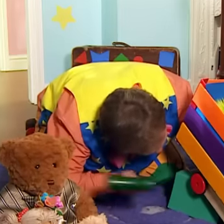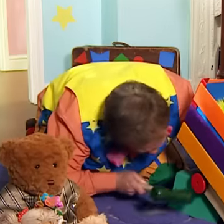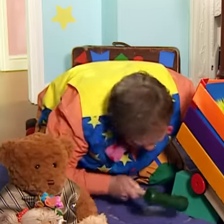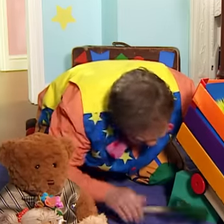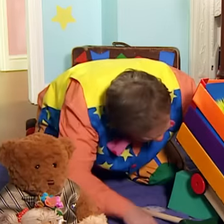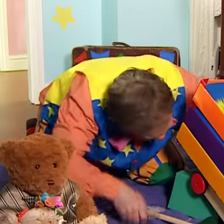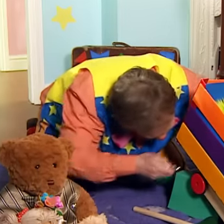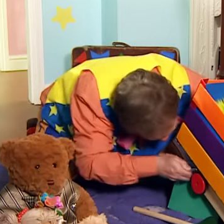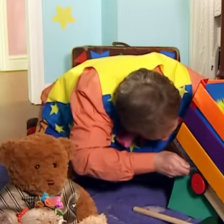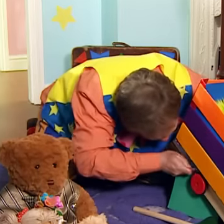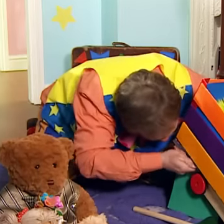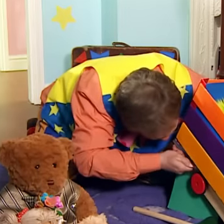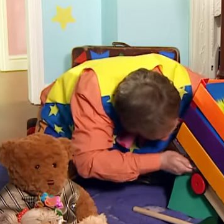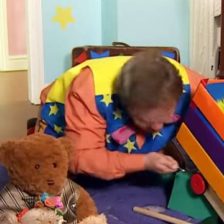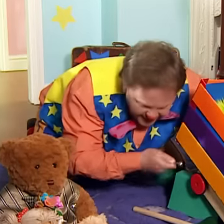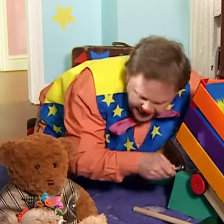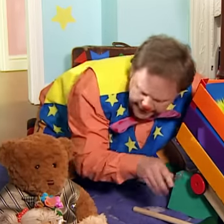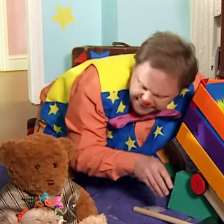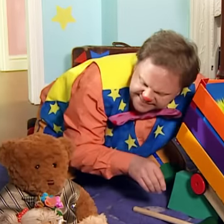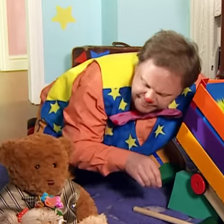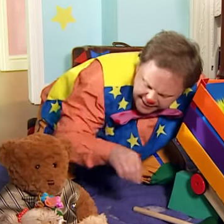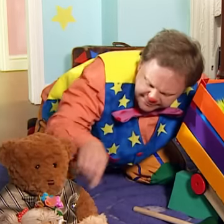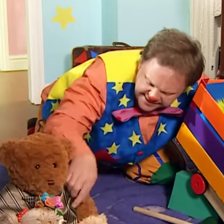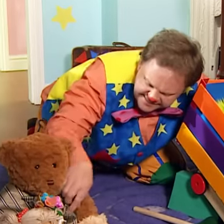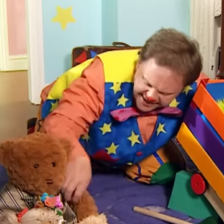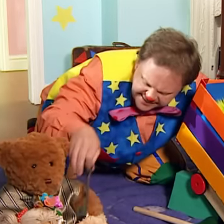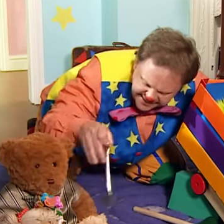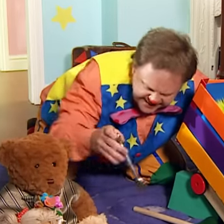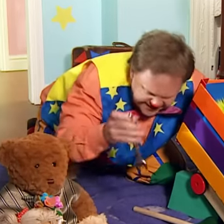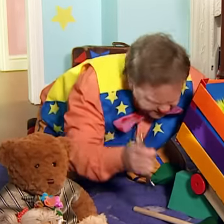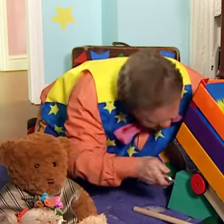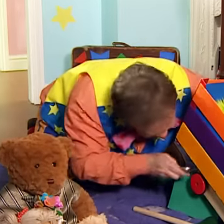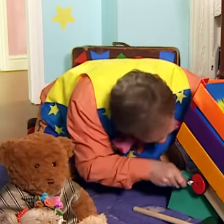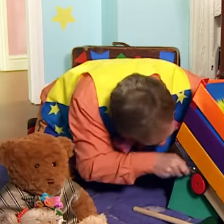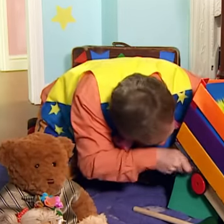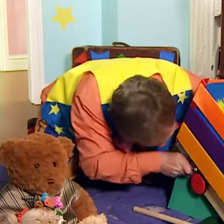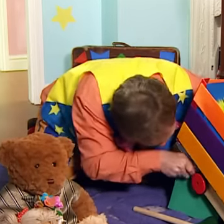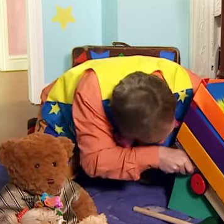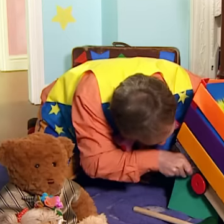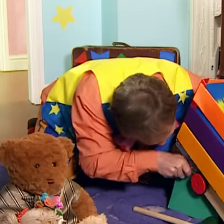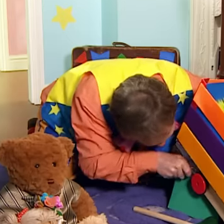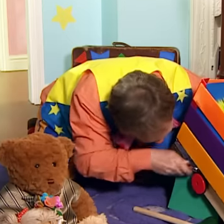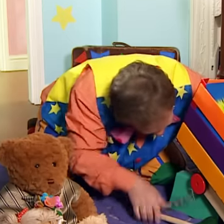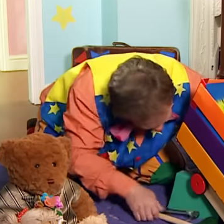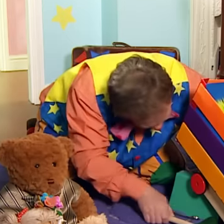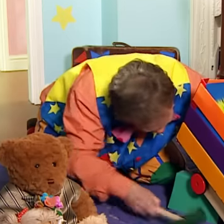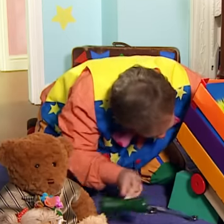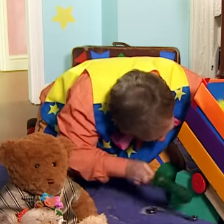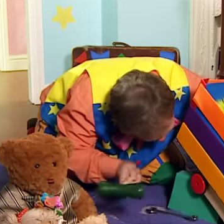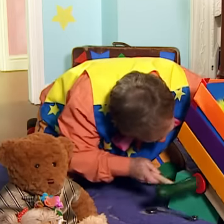Hello, Mr. Tumble. A big spanner, please, Ted. Thank you. Yoo-hoo! Mr.